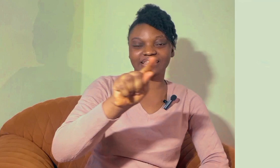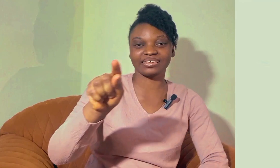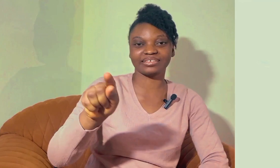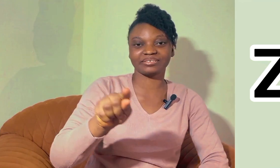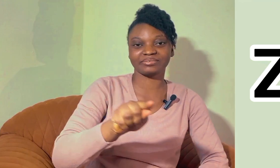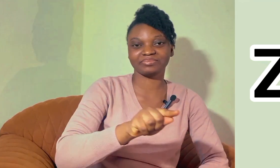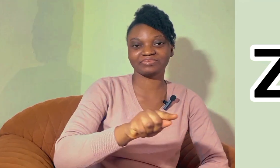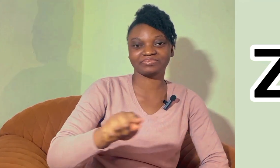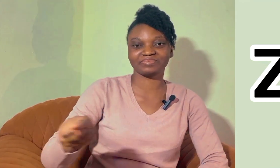Z.